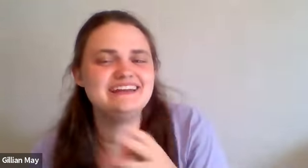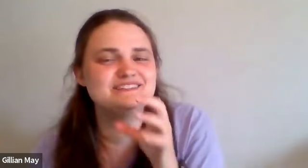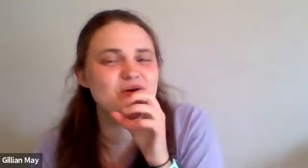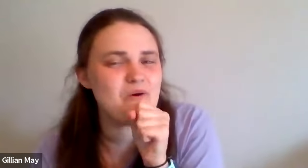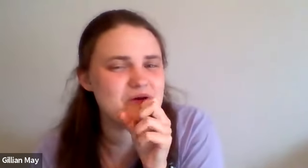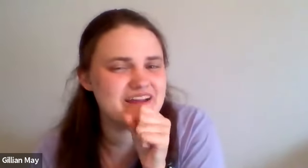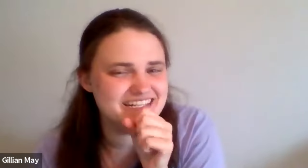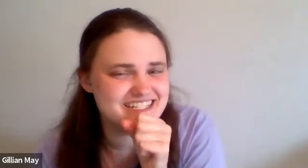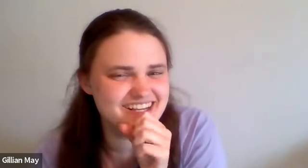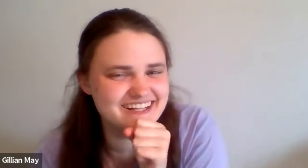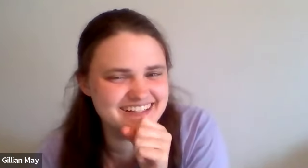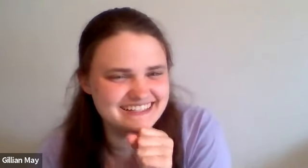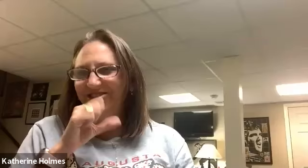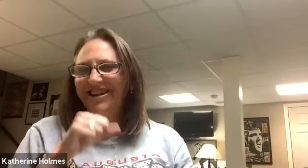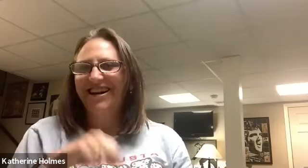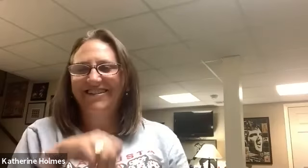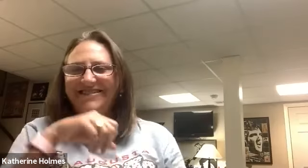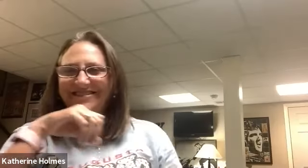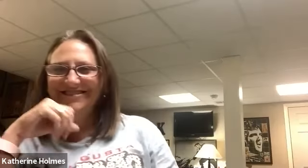is orange. Orange, yeah. Oh.